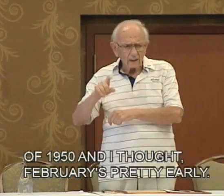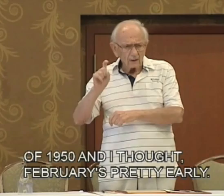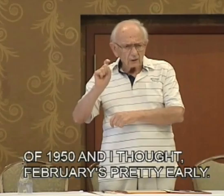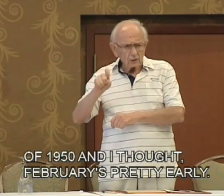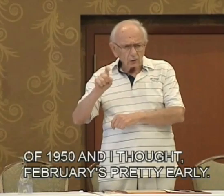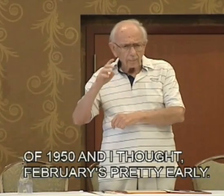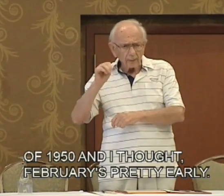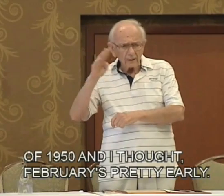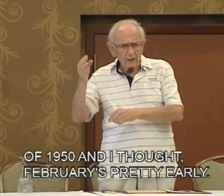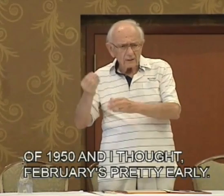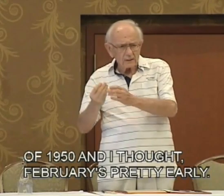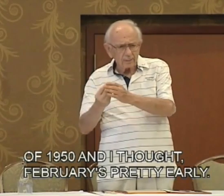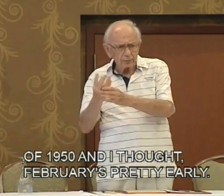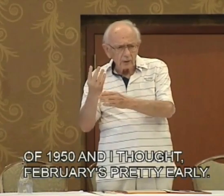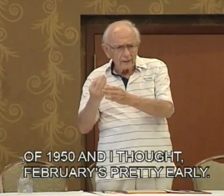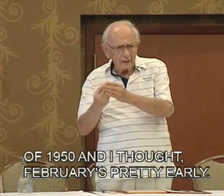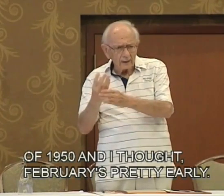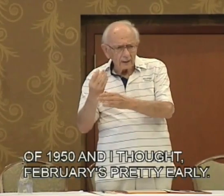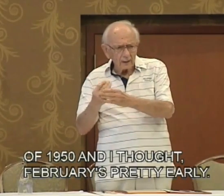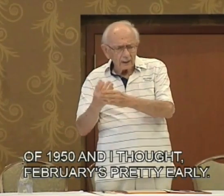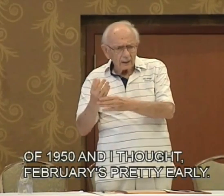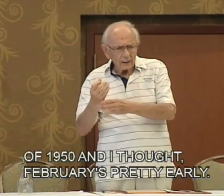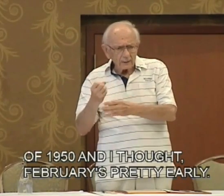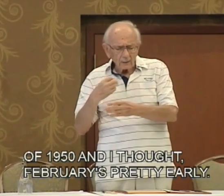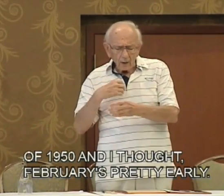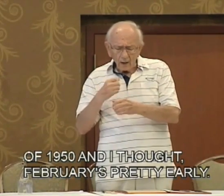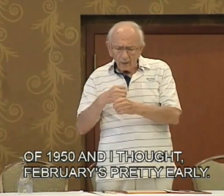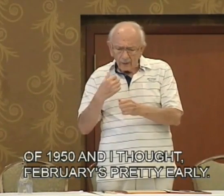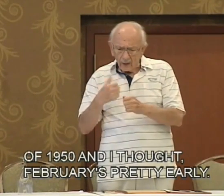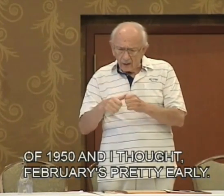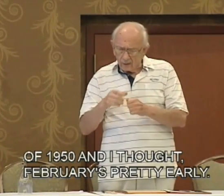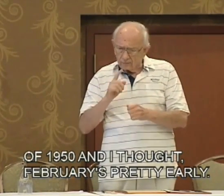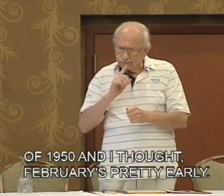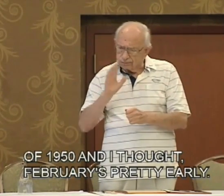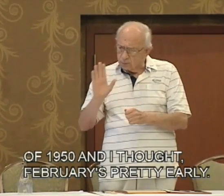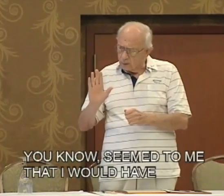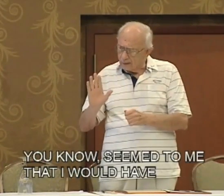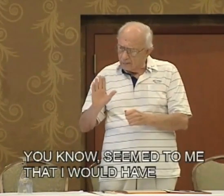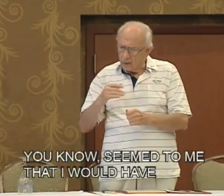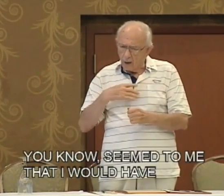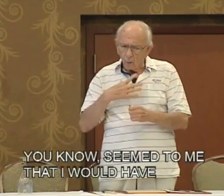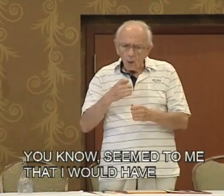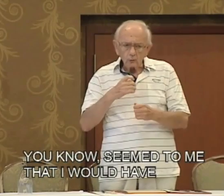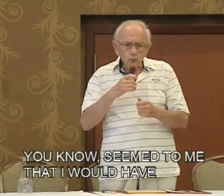I thought February is pretty early you know it seemed to me that I would have expected a letter in the spring but